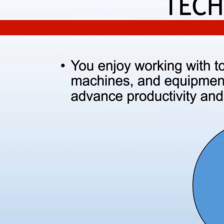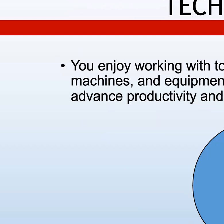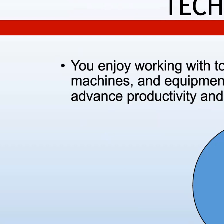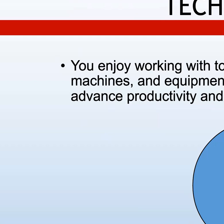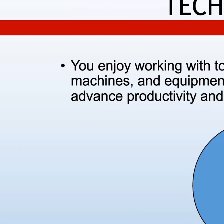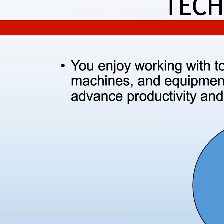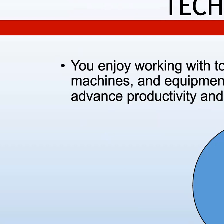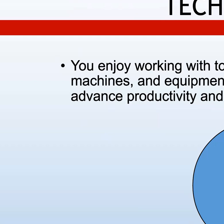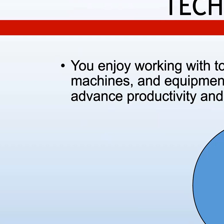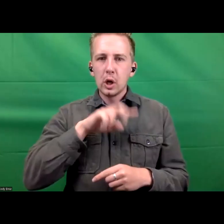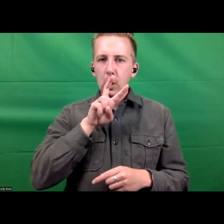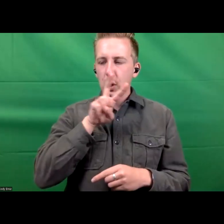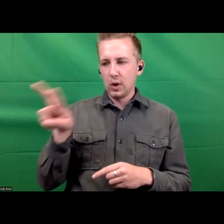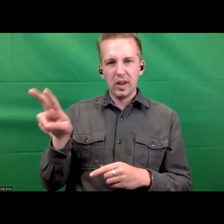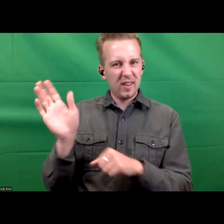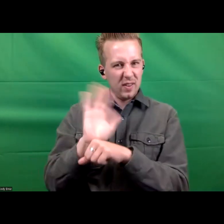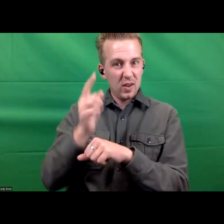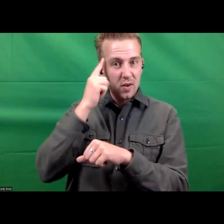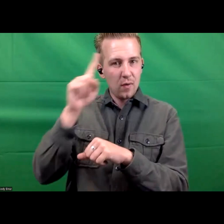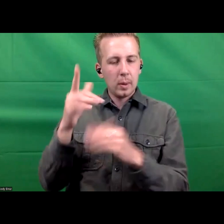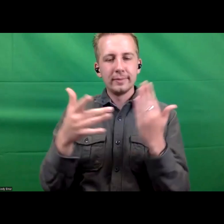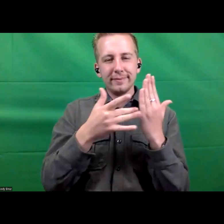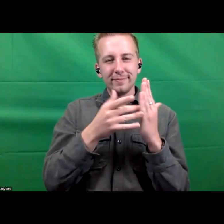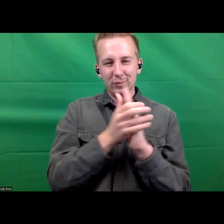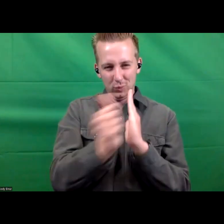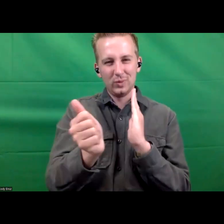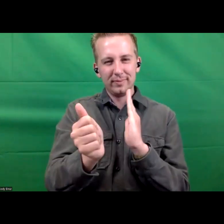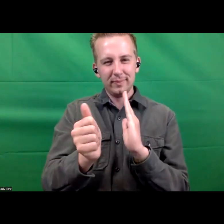look at the video for tech and trades.